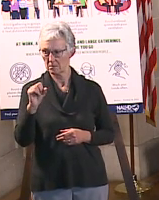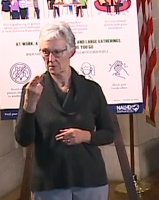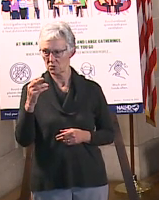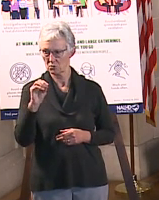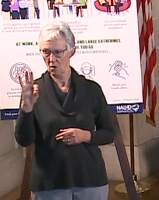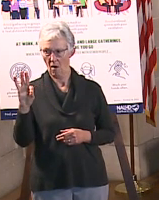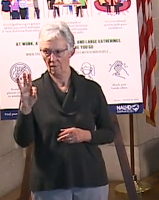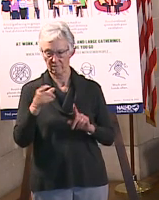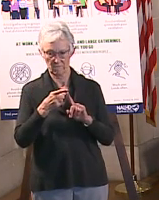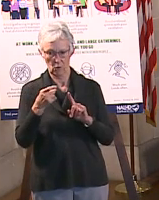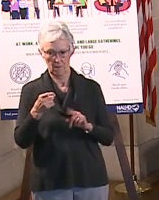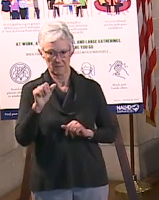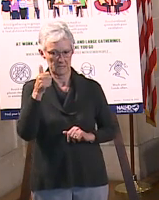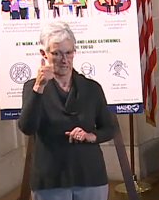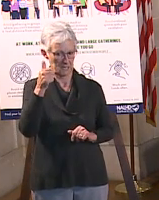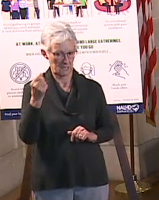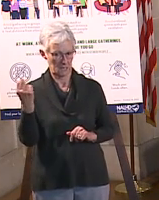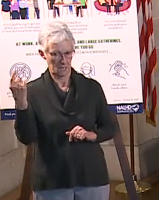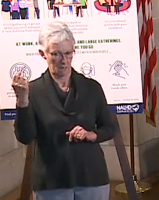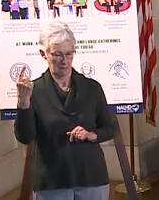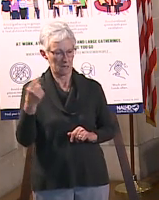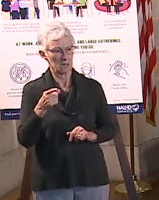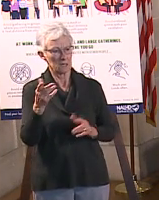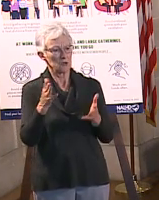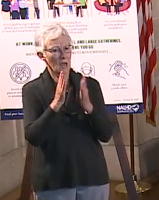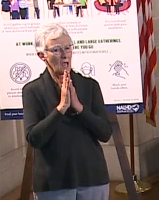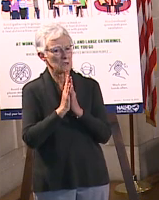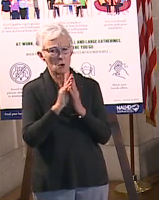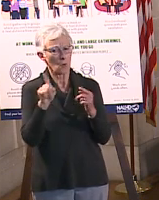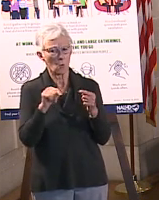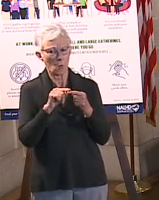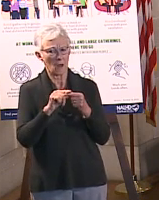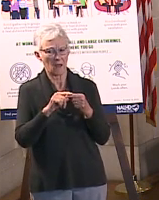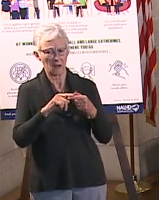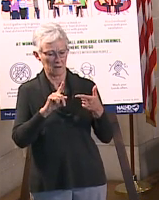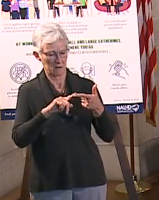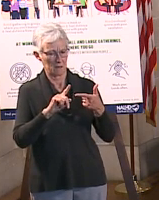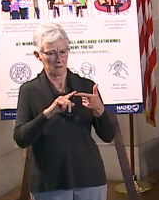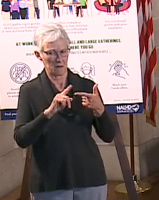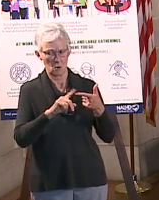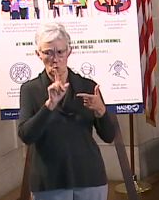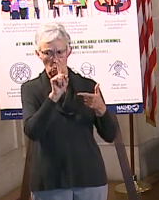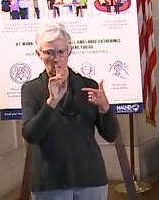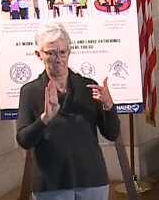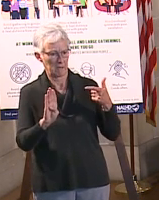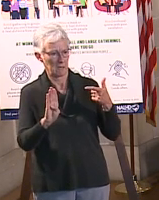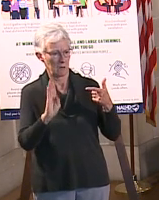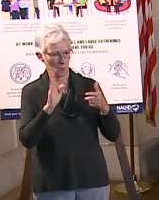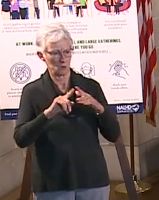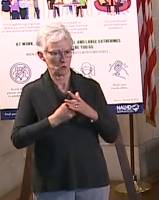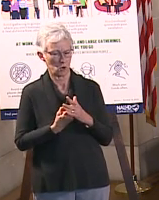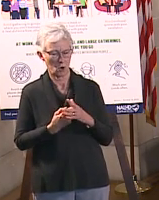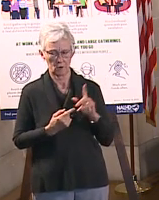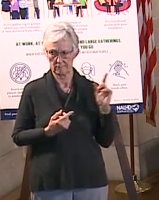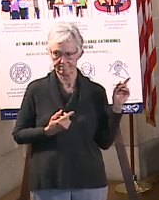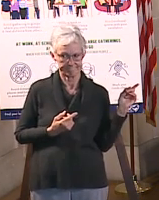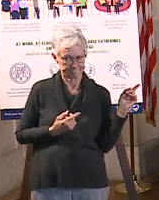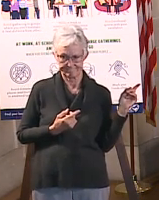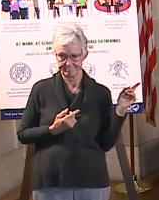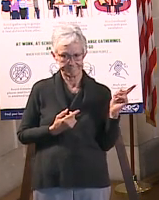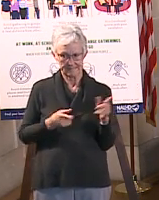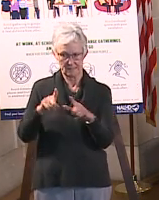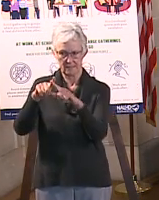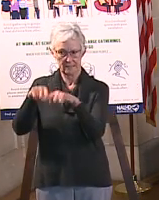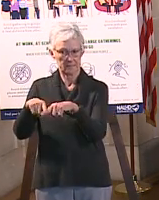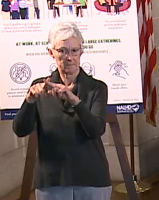again? 1011 wants to know when will phase 1B begin. Again, it really is dependent upon what kind of shipments we get. So